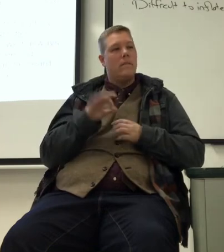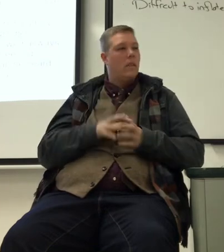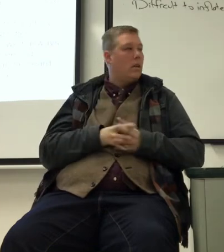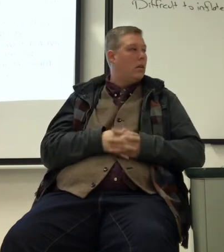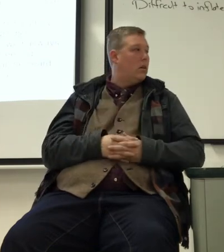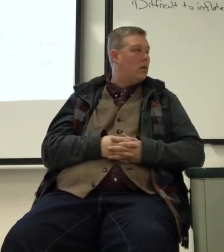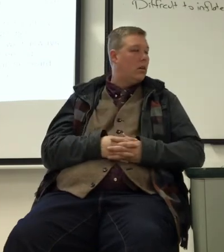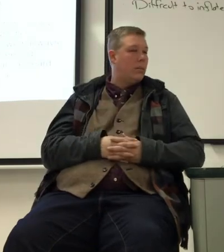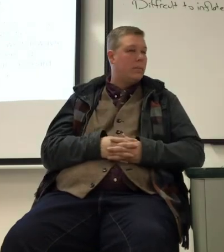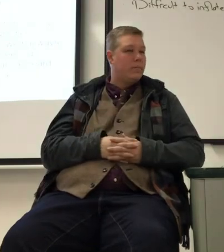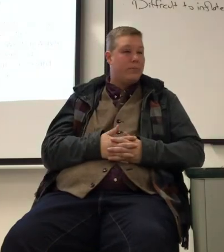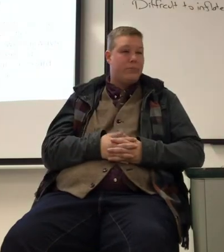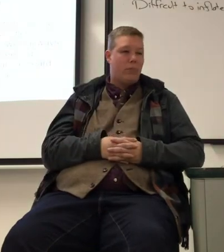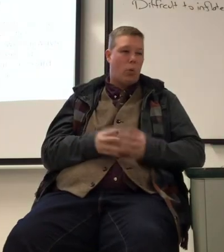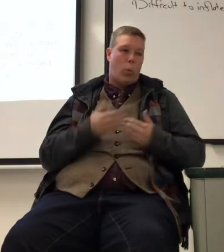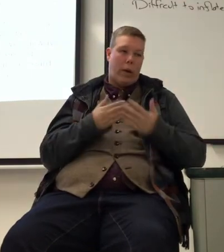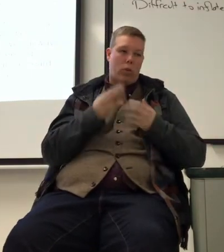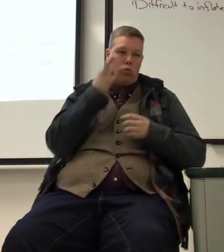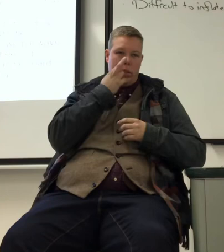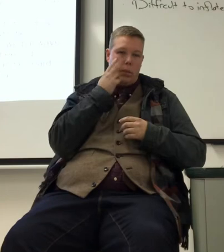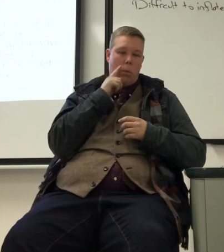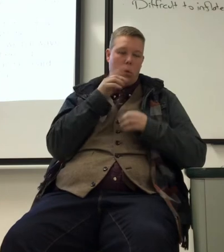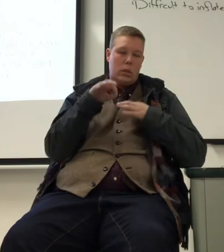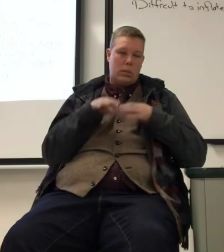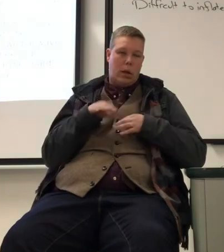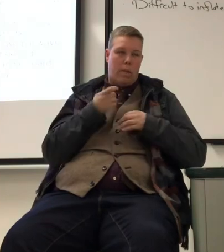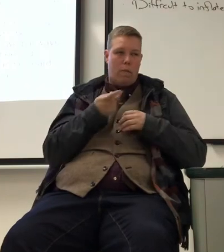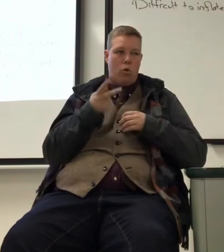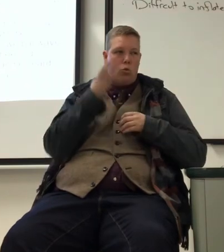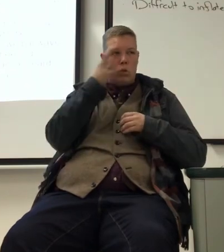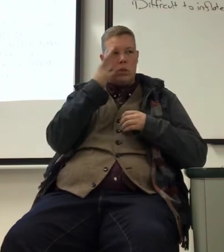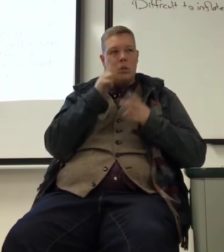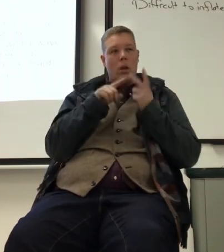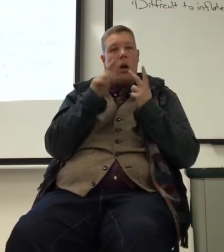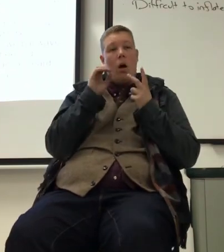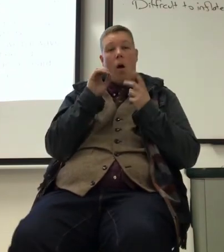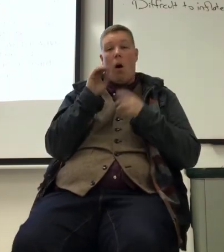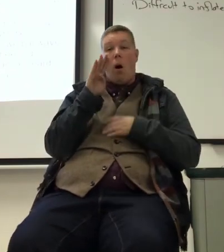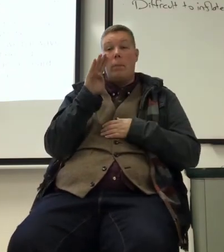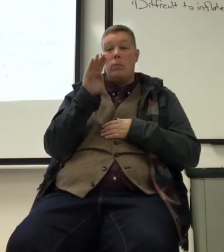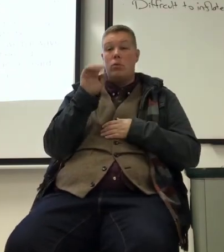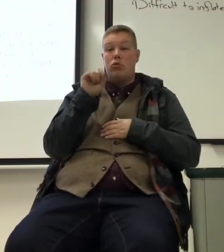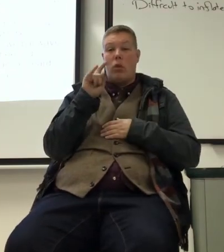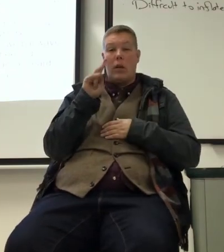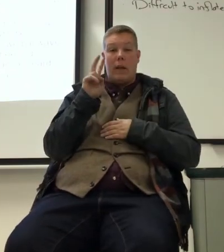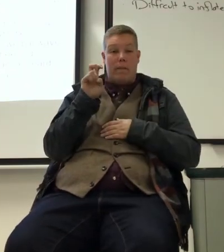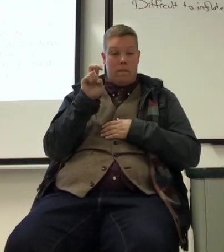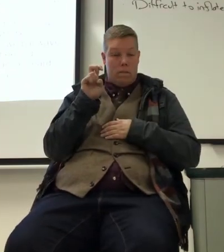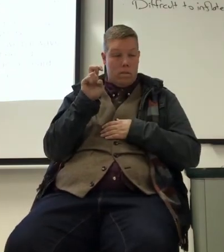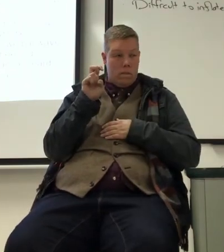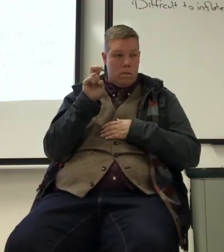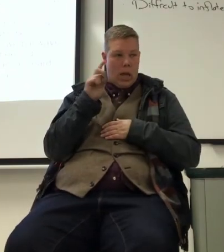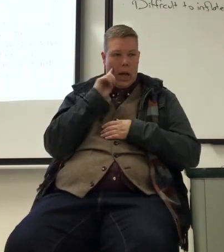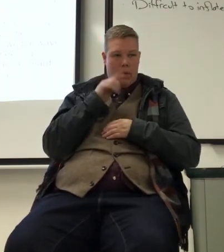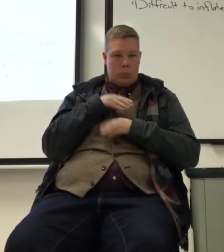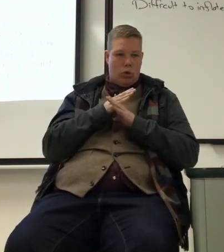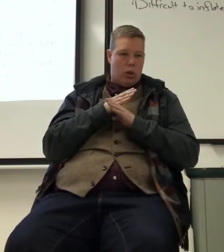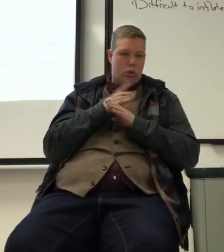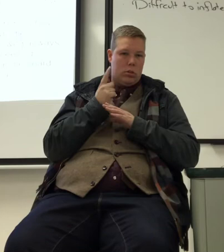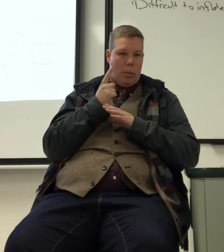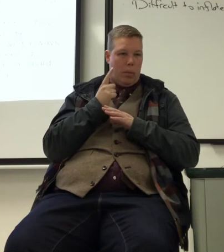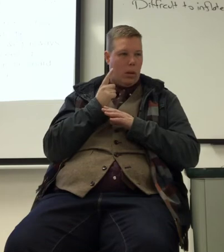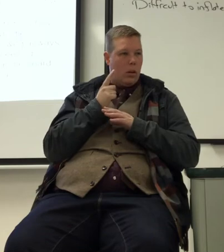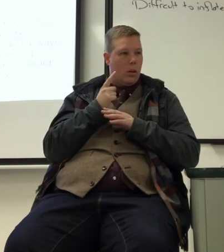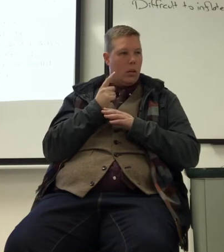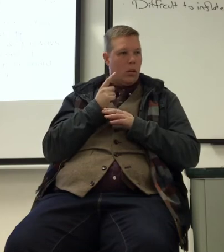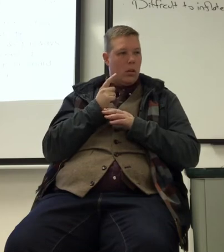For whatever reason, I'll kind of go through some of them. Obstructive. Well, there's an obstruction somehow. And well,